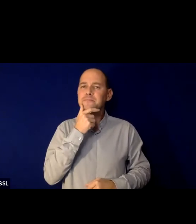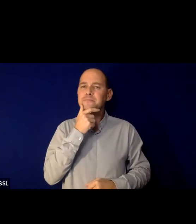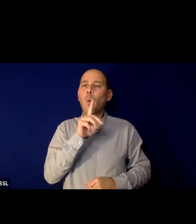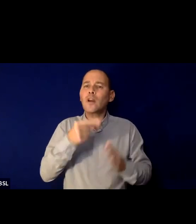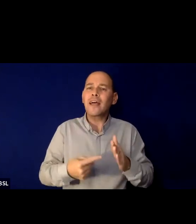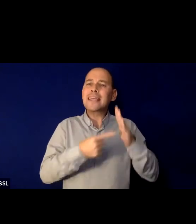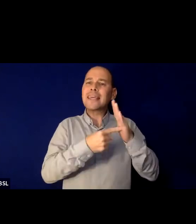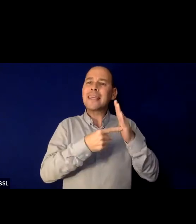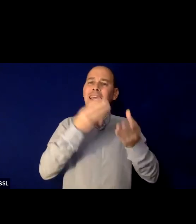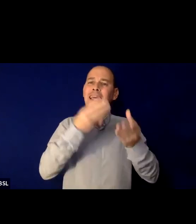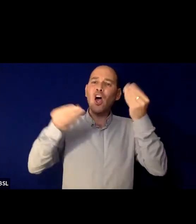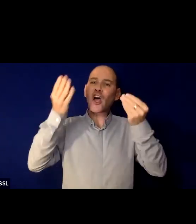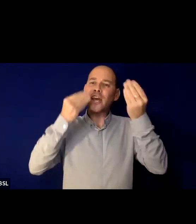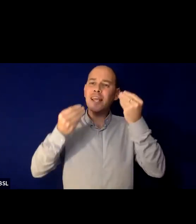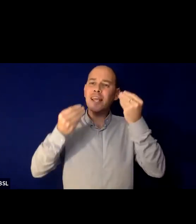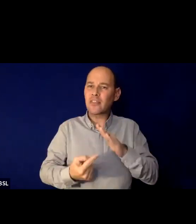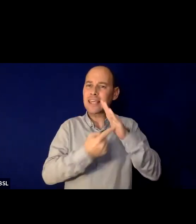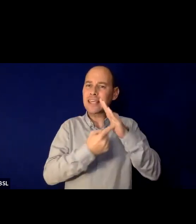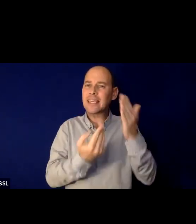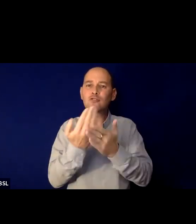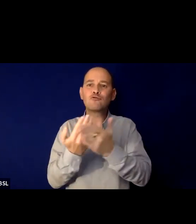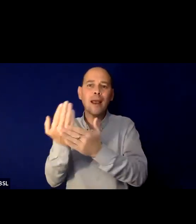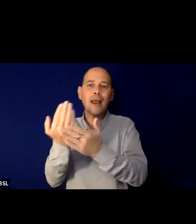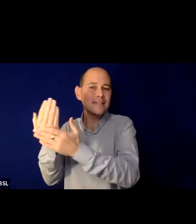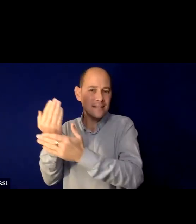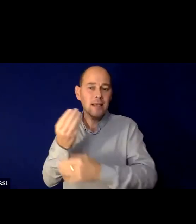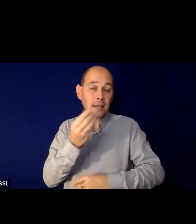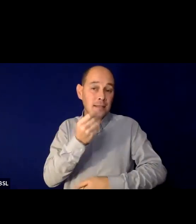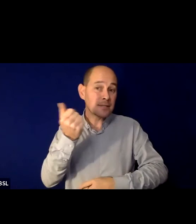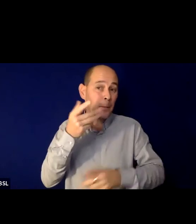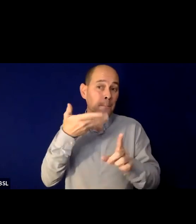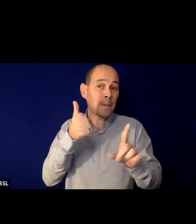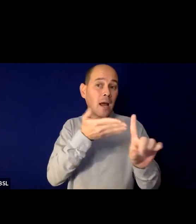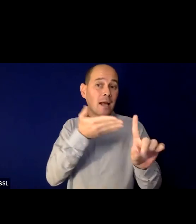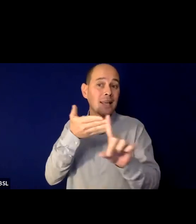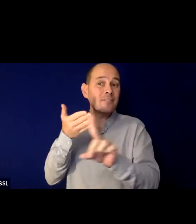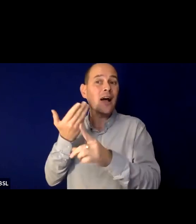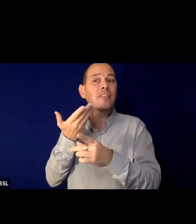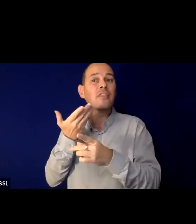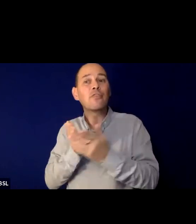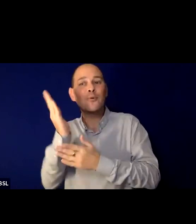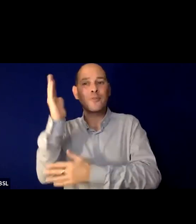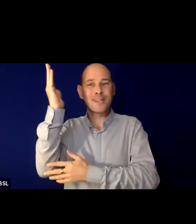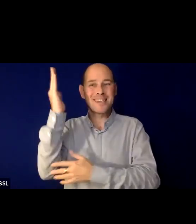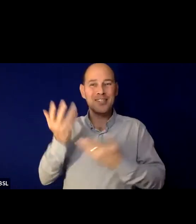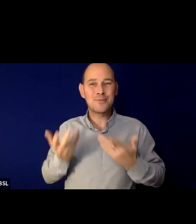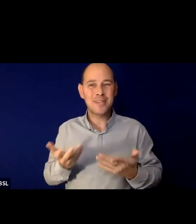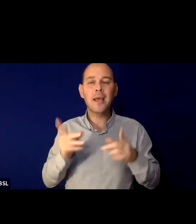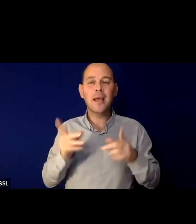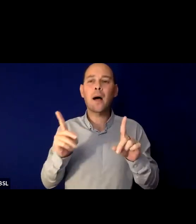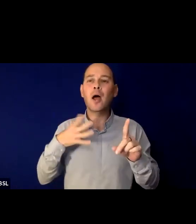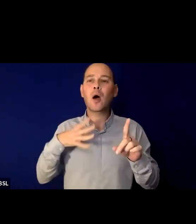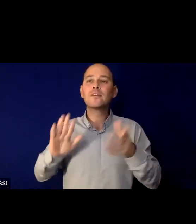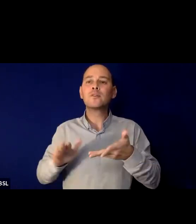trends across the CCAs. And I think some of them have come up through the presentations and the conversations we've had today. But I just wanted to briefly introduce you to Luke, who should be one